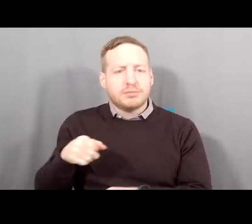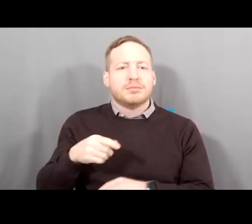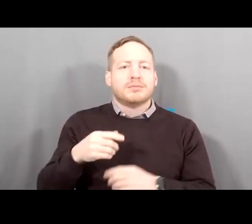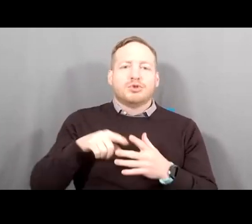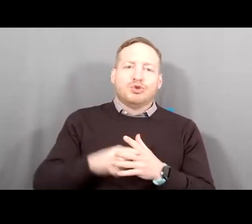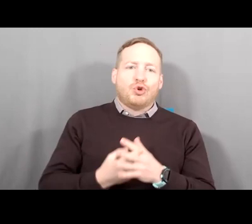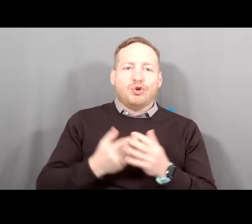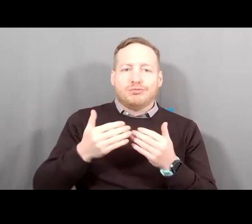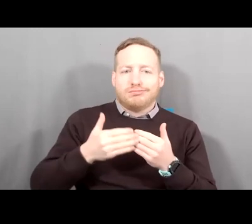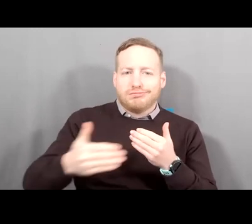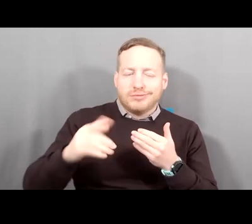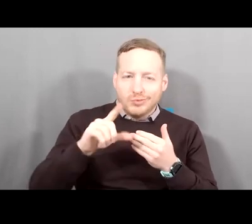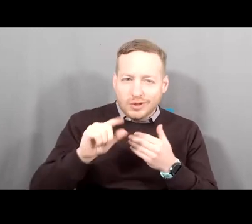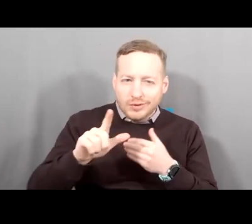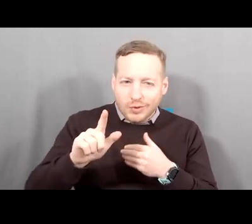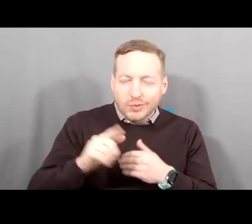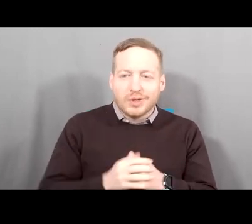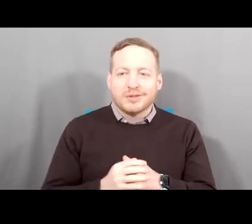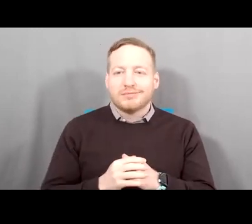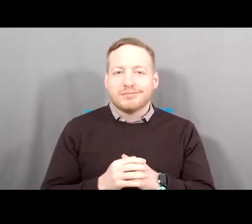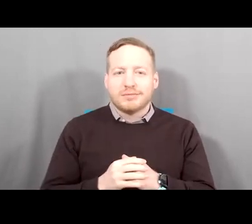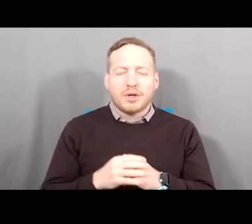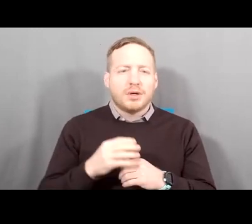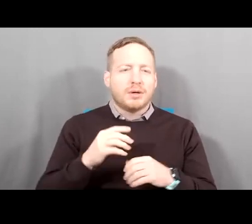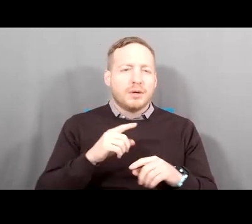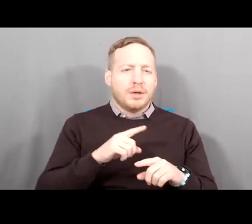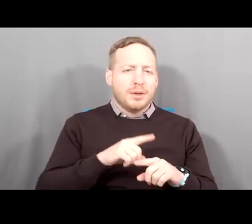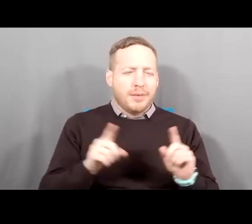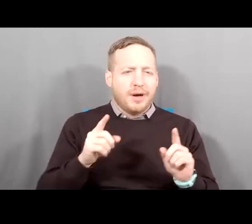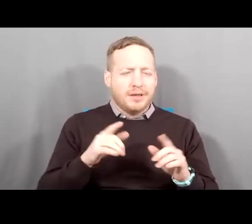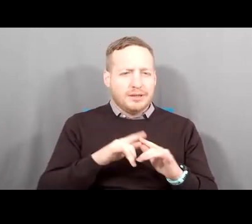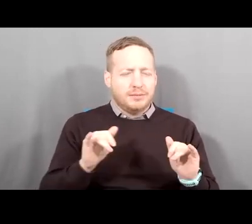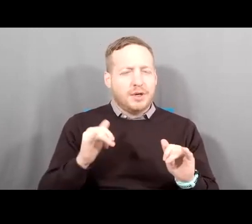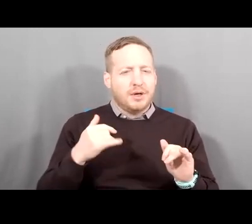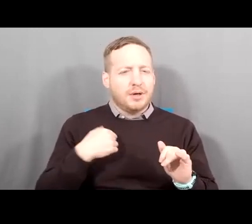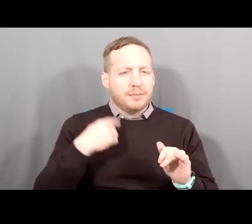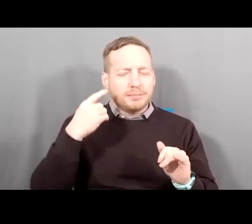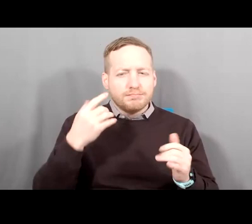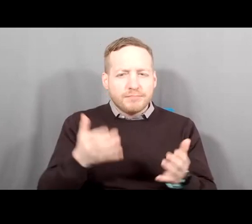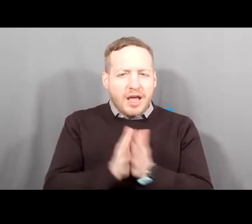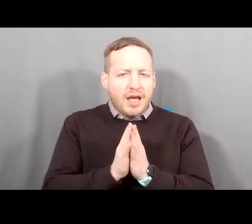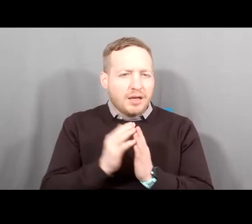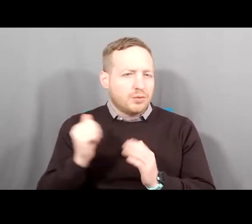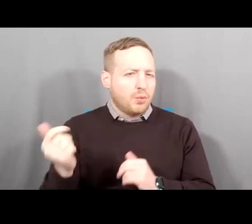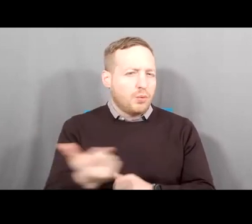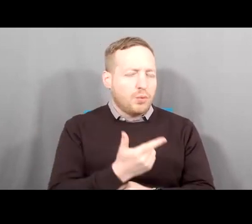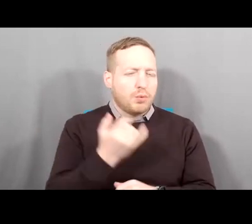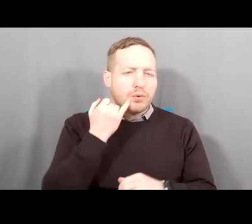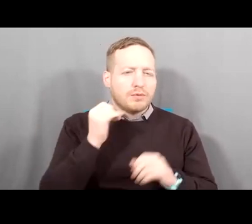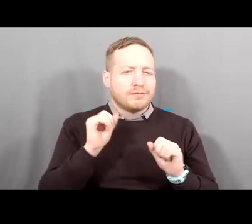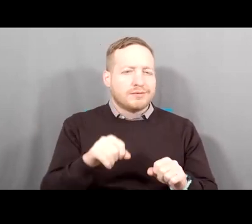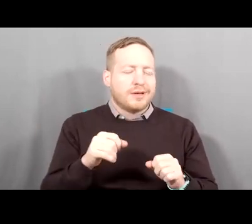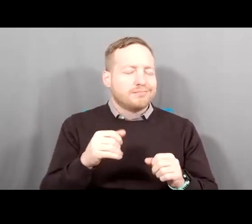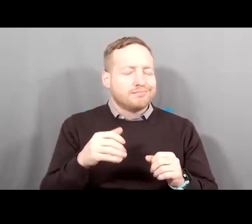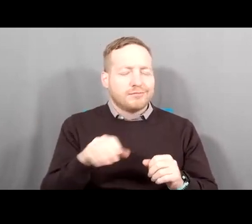and Vice President Harris. So that's how we're starting out 2021. And at the same time, I